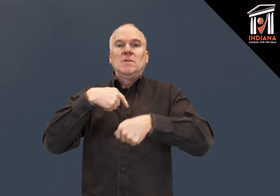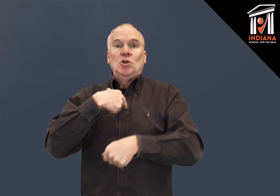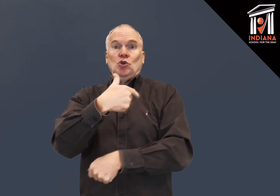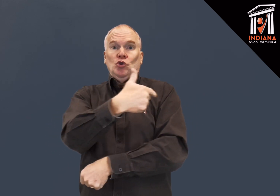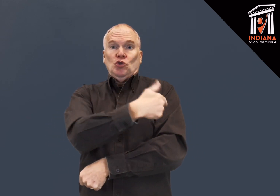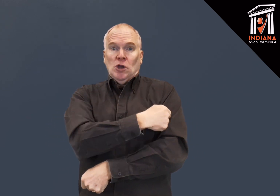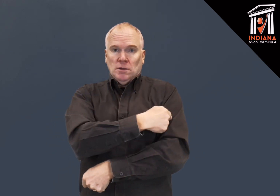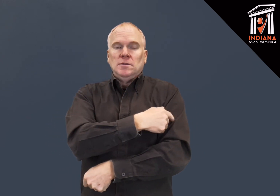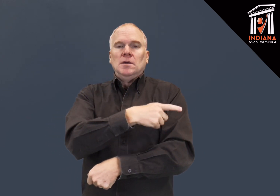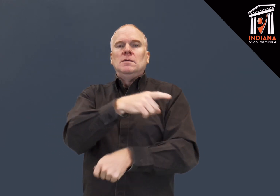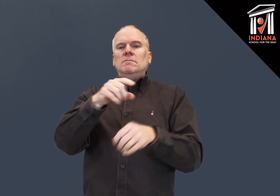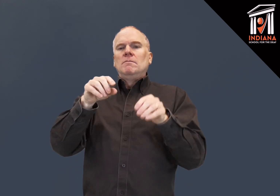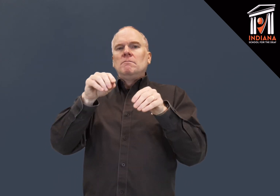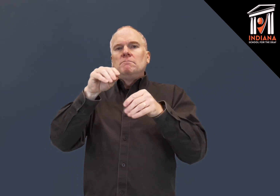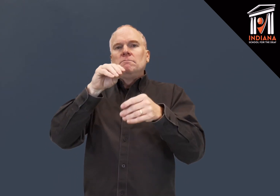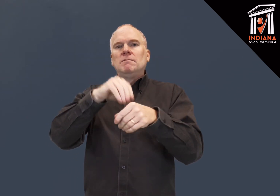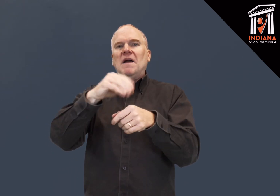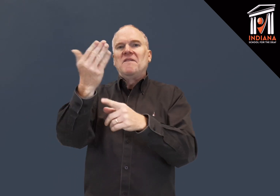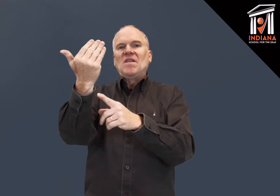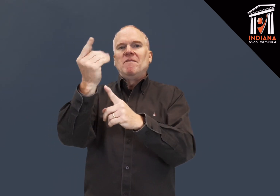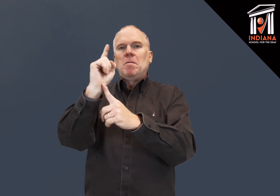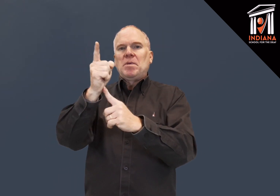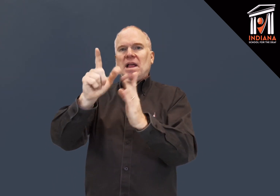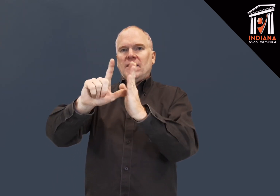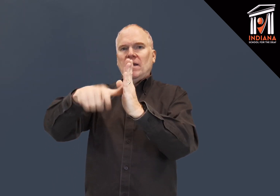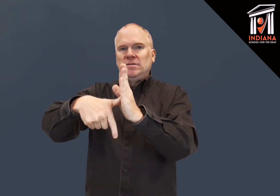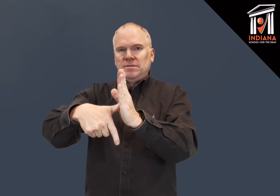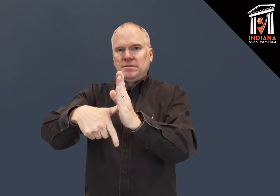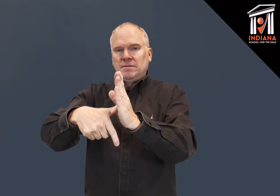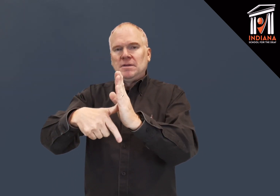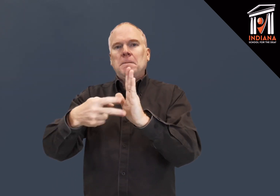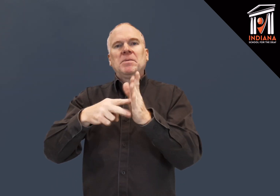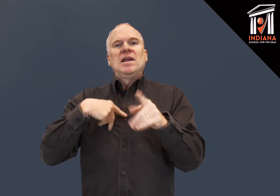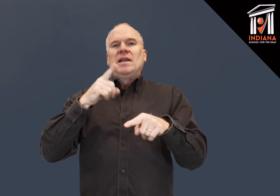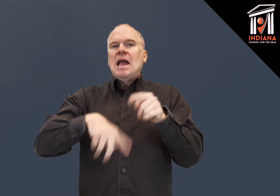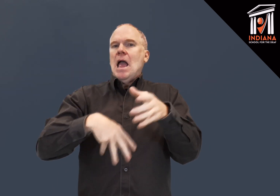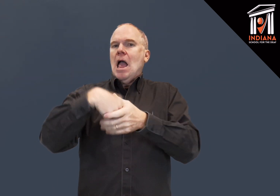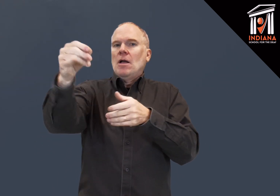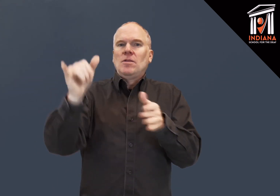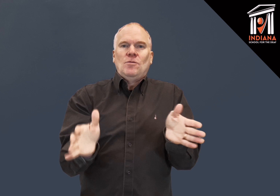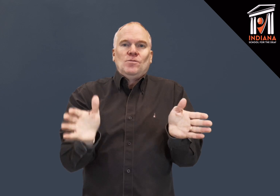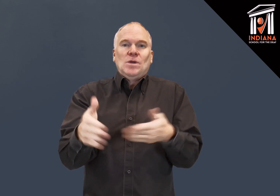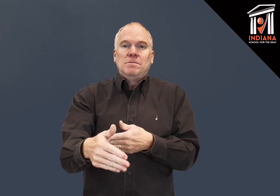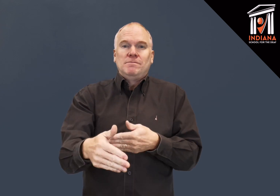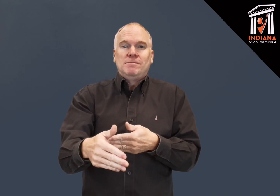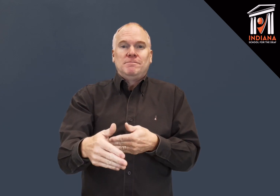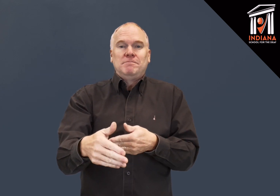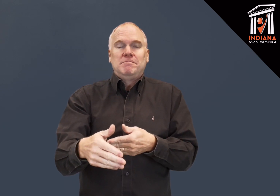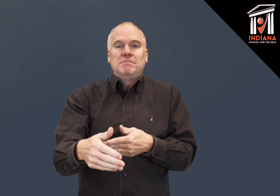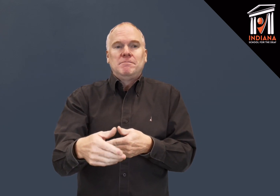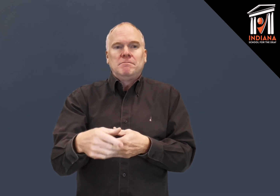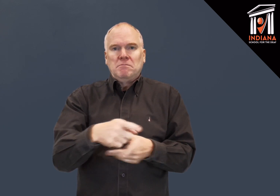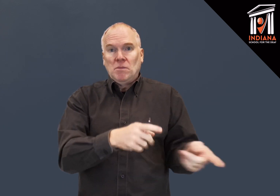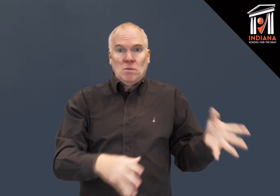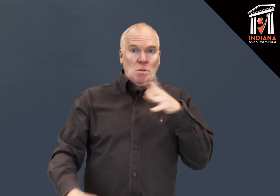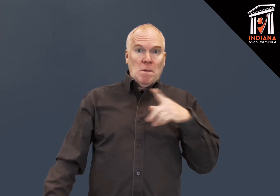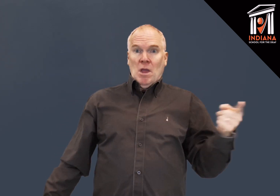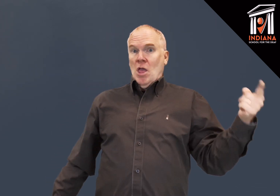they put down a time on that sticker. That time is 15 minutes after the time of my vaccination. You cannot leave